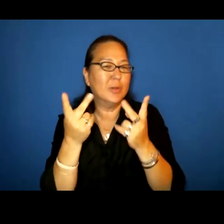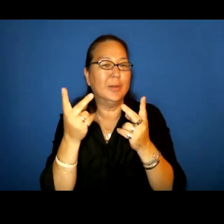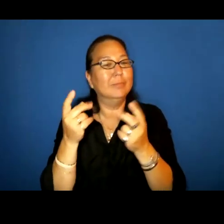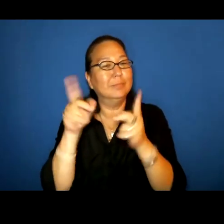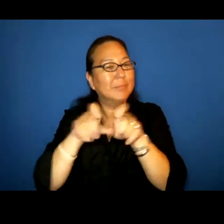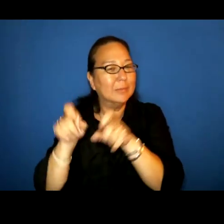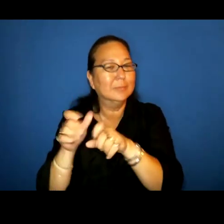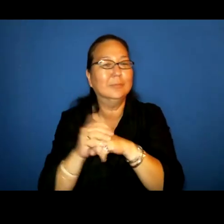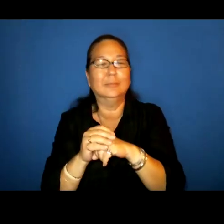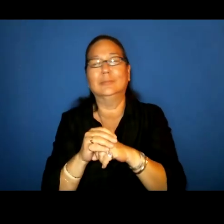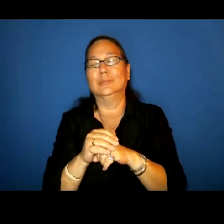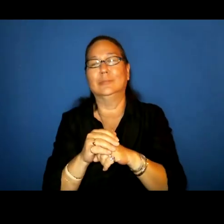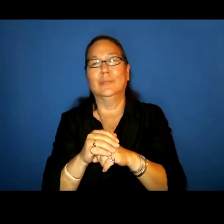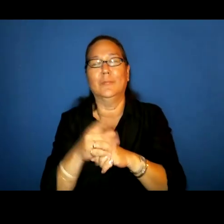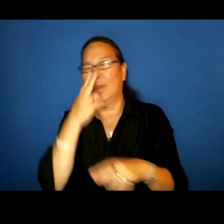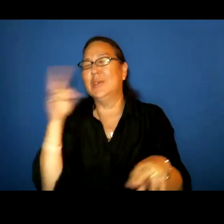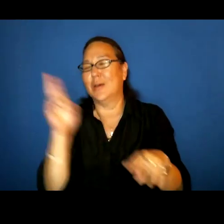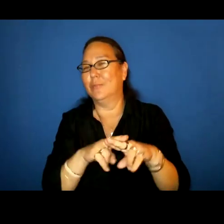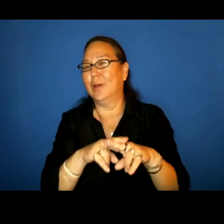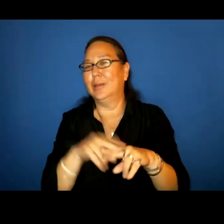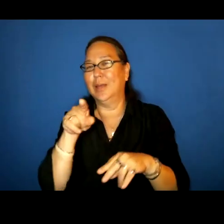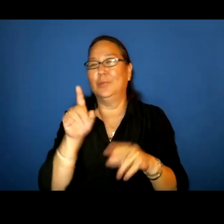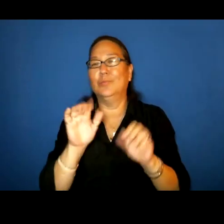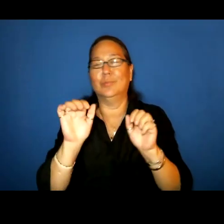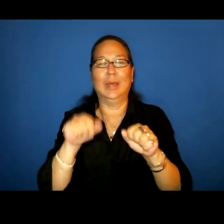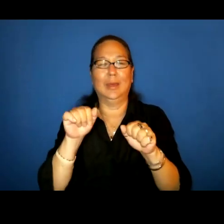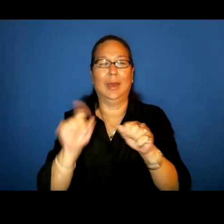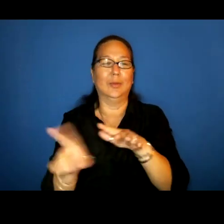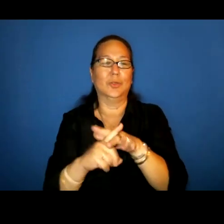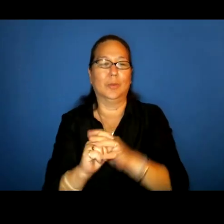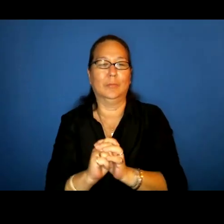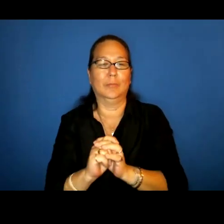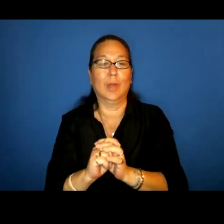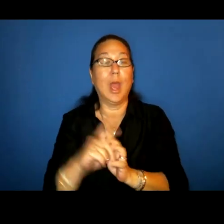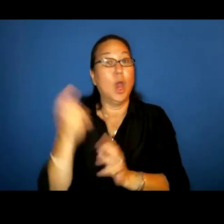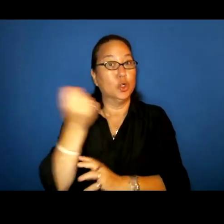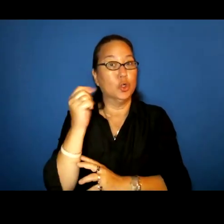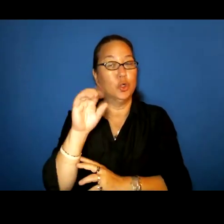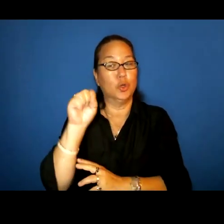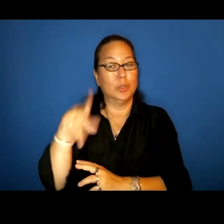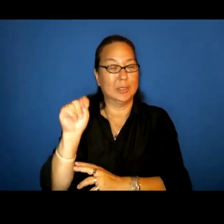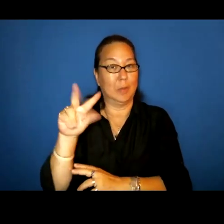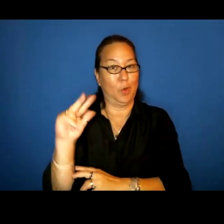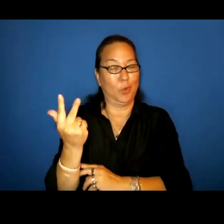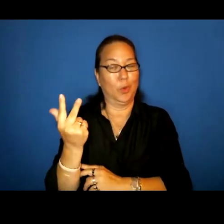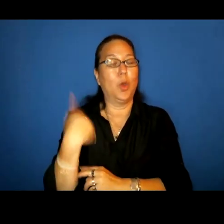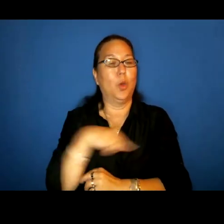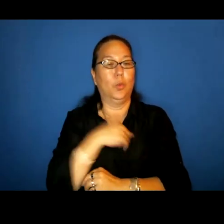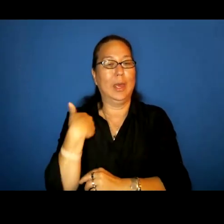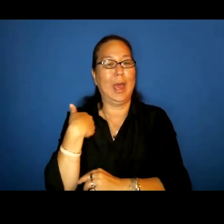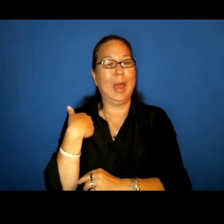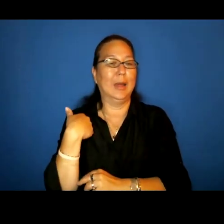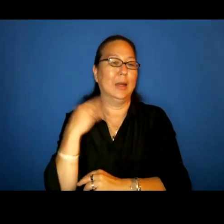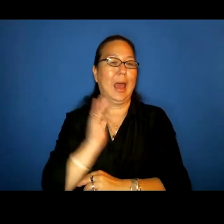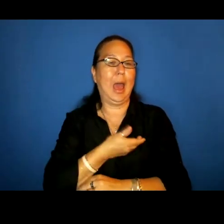wonderful occasion, one of the most fun that you'll attend. And then on Tuesday, September 3rd, we held our annual re-engagement door knocking